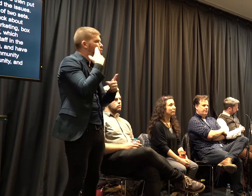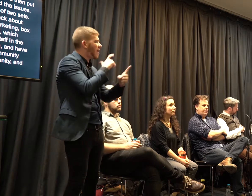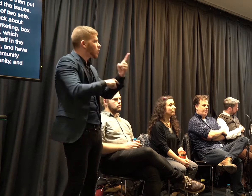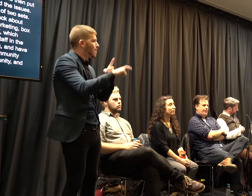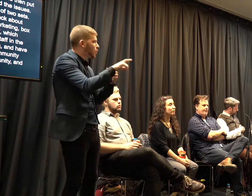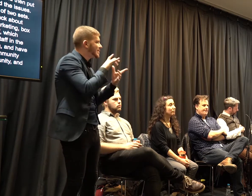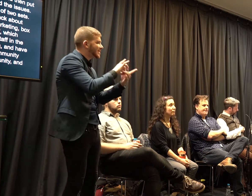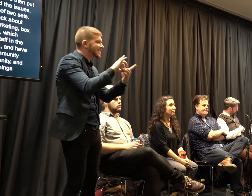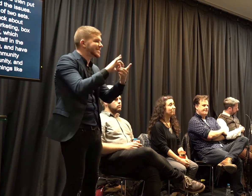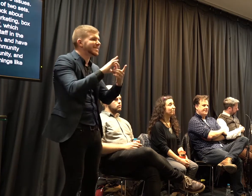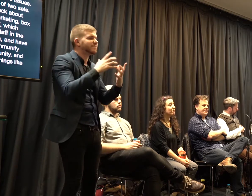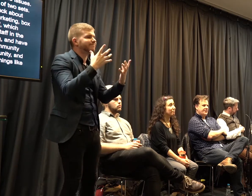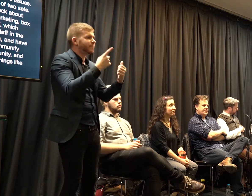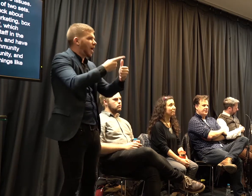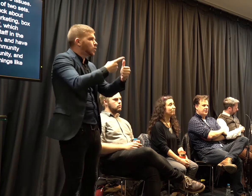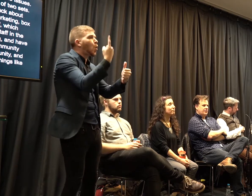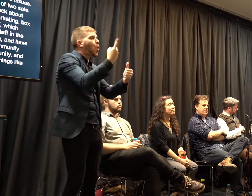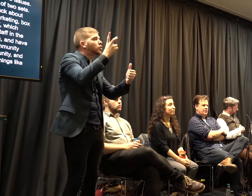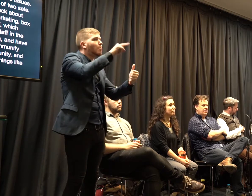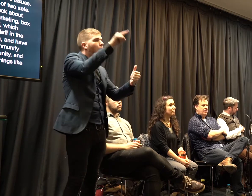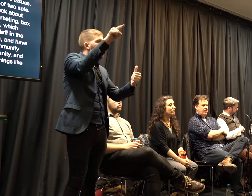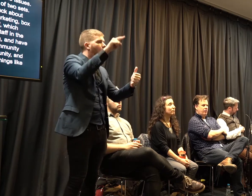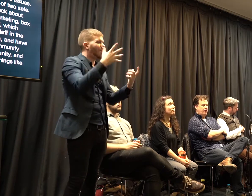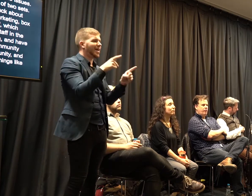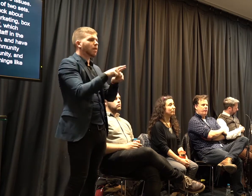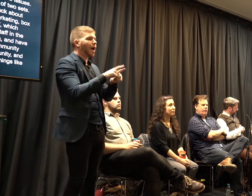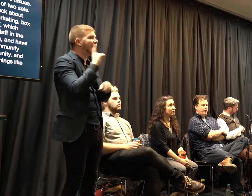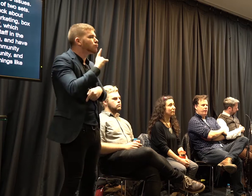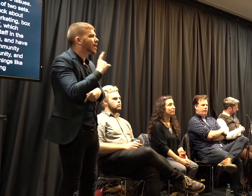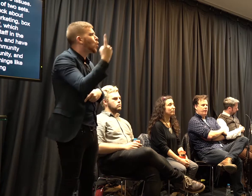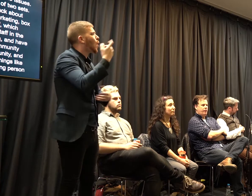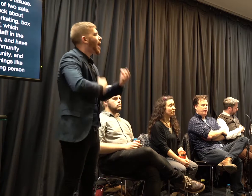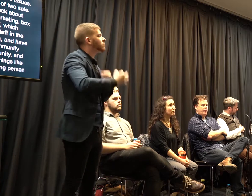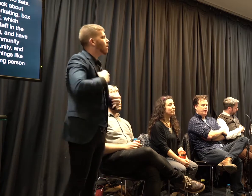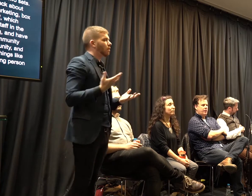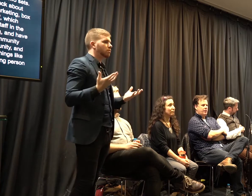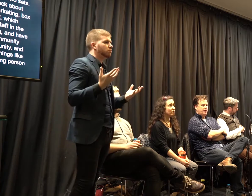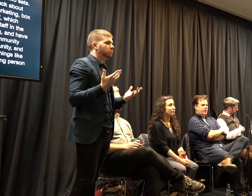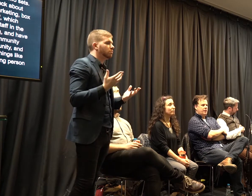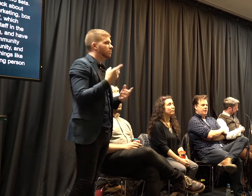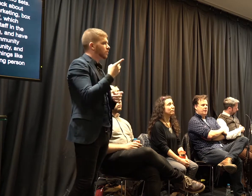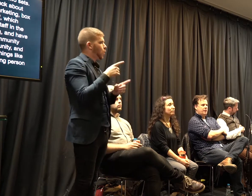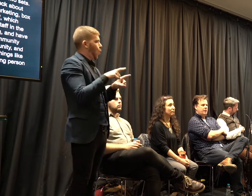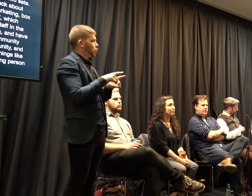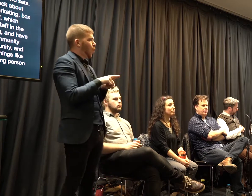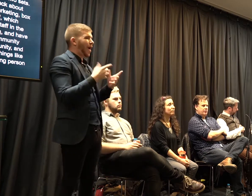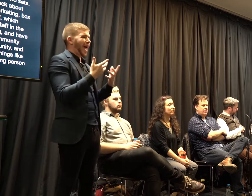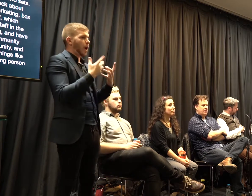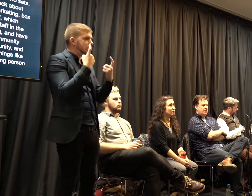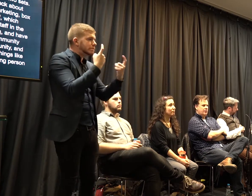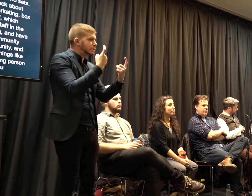like, who is the interpreter? That's just like a hearing person saying, who's the actor? But also, how do you find out